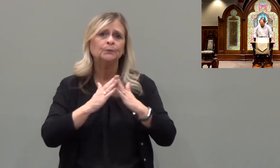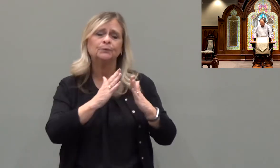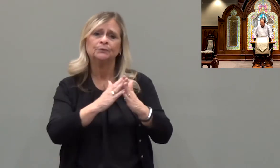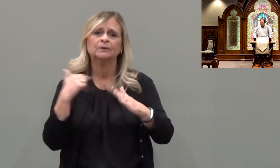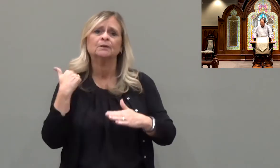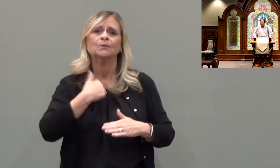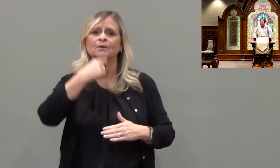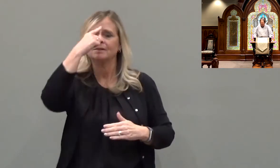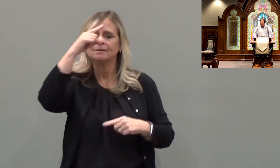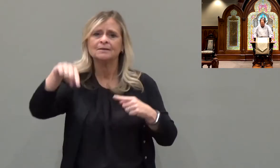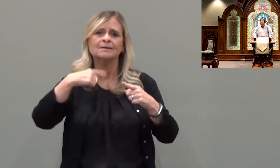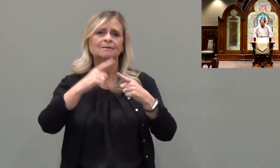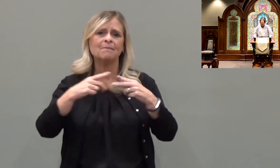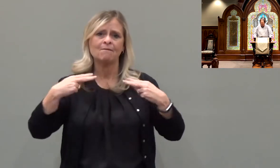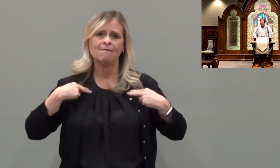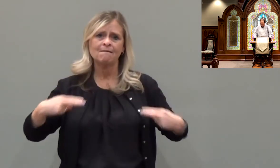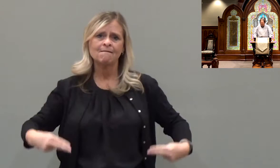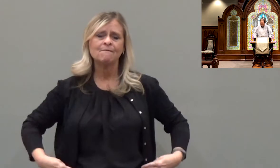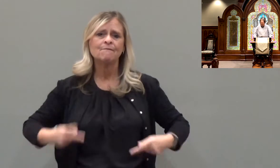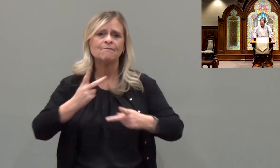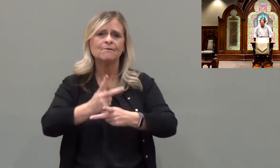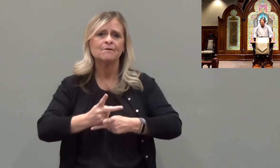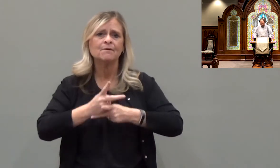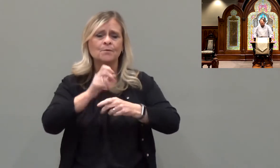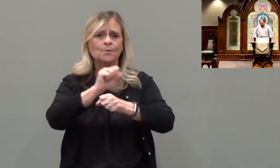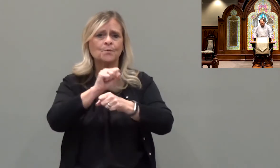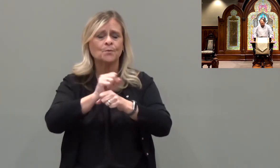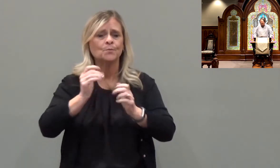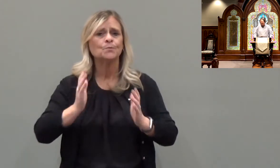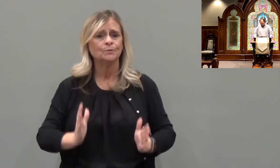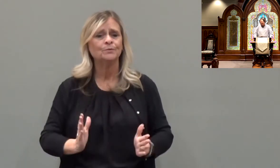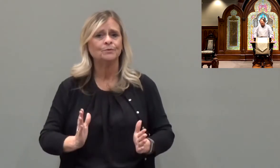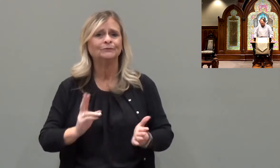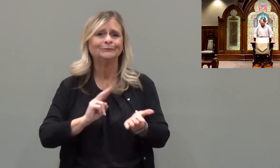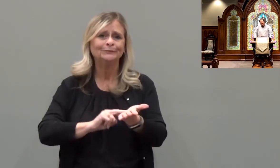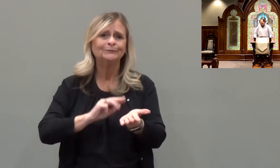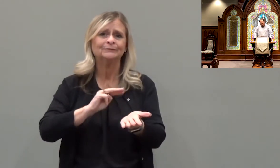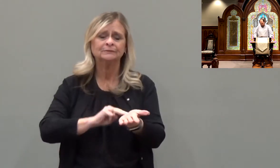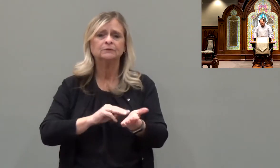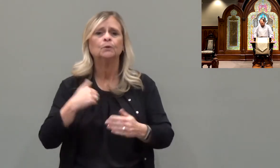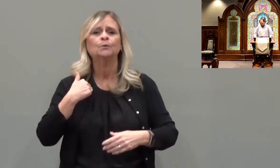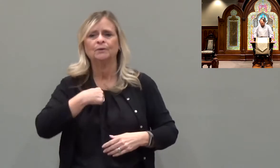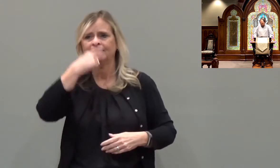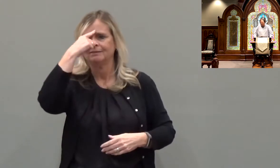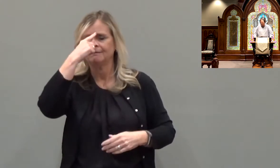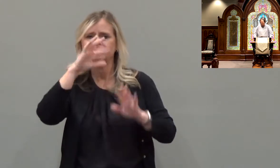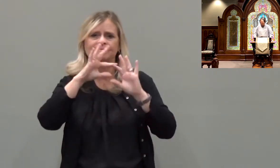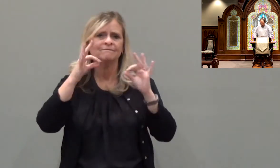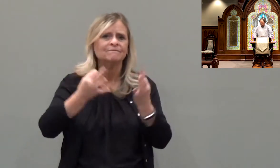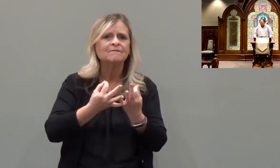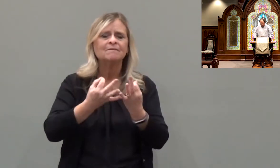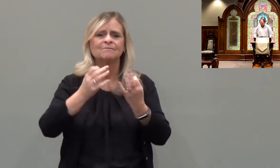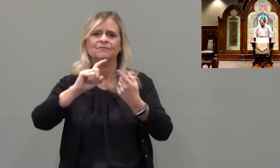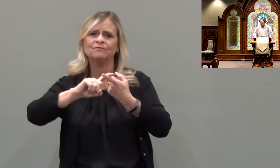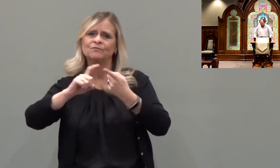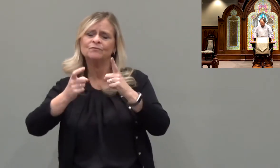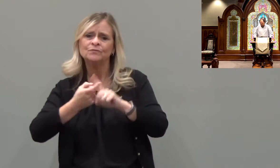think of our healthcare workers. We think of our families, our